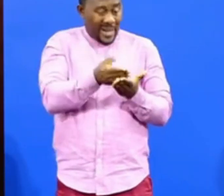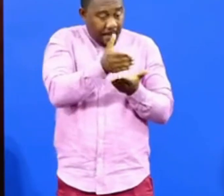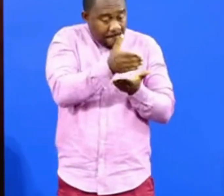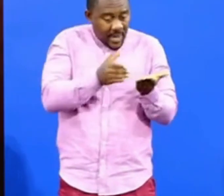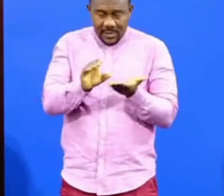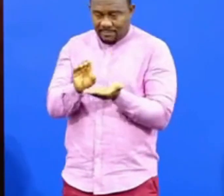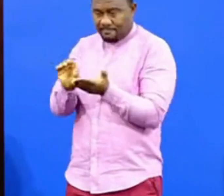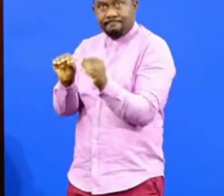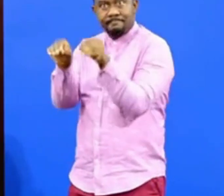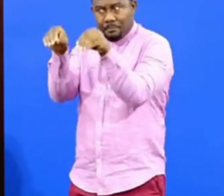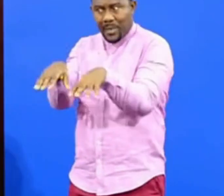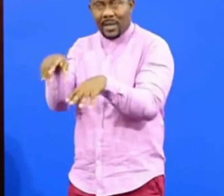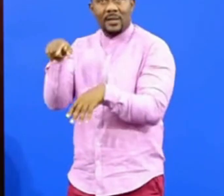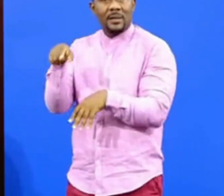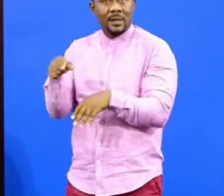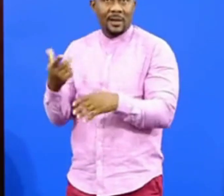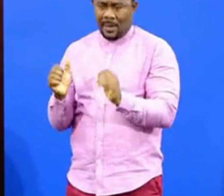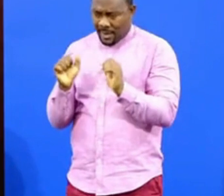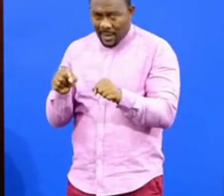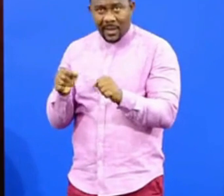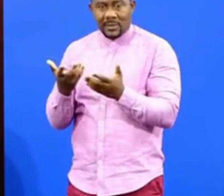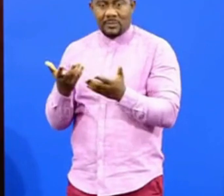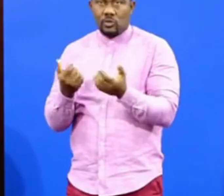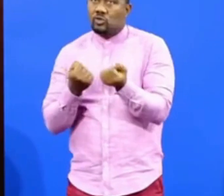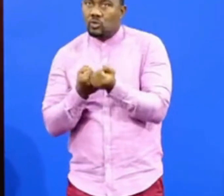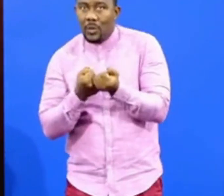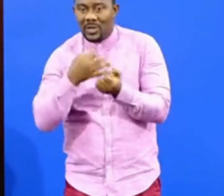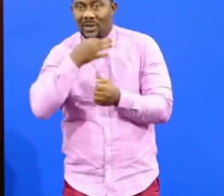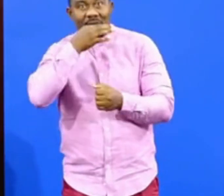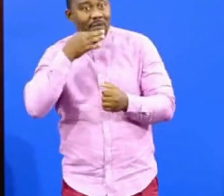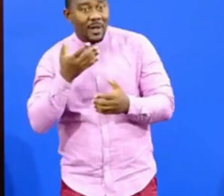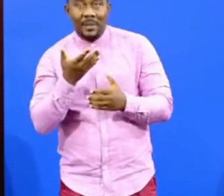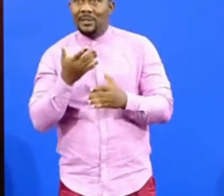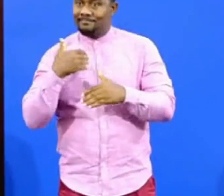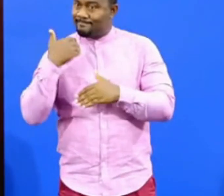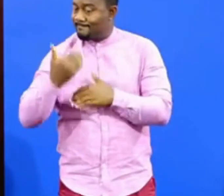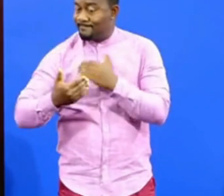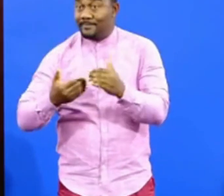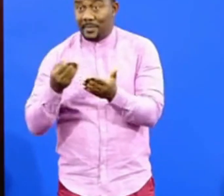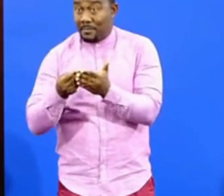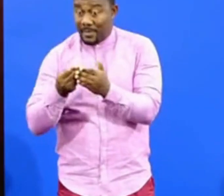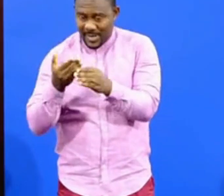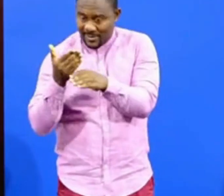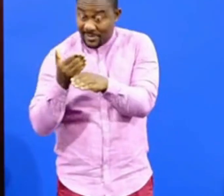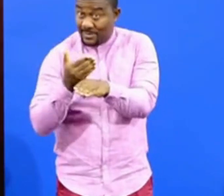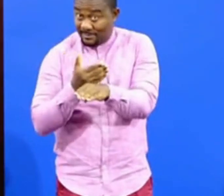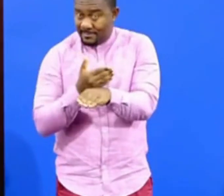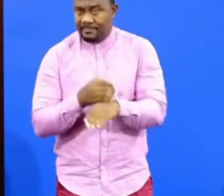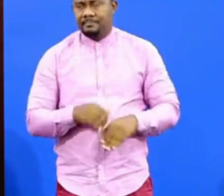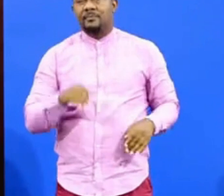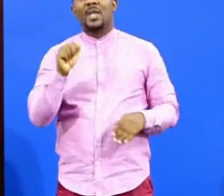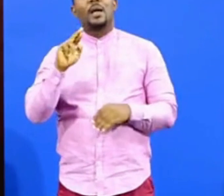to increase the volumes of business they can do with smallholder farmers and thereby increase incomes as well. We have